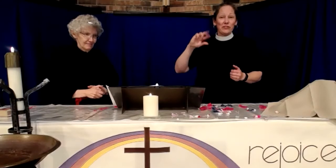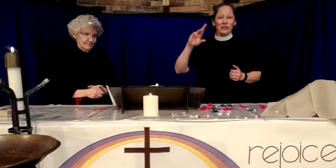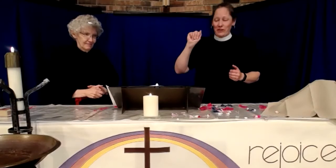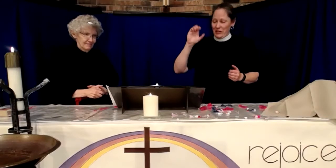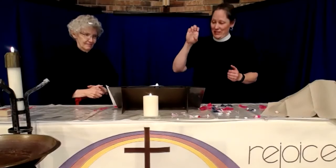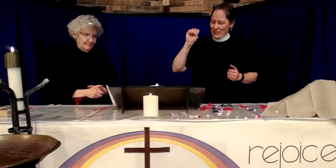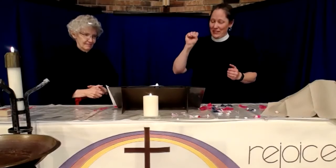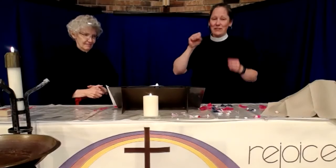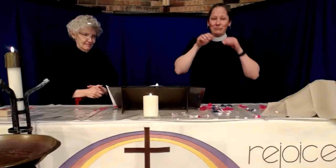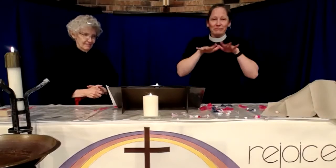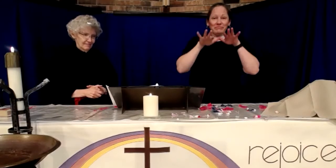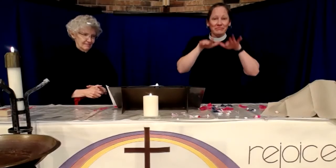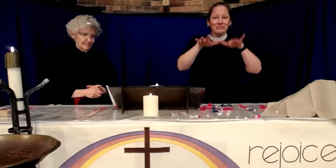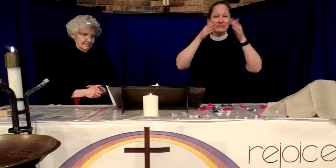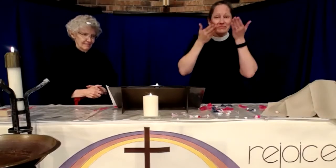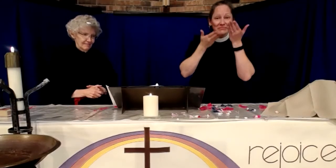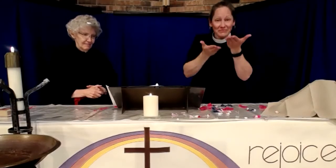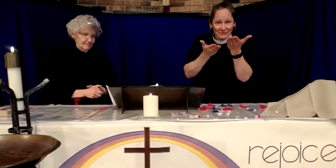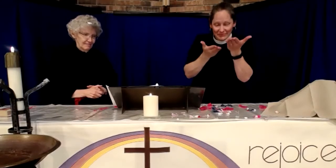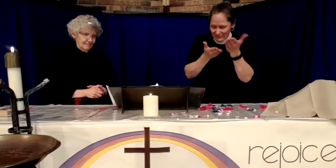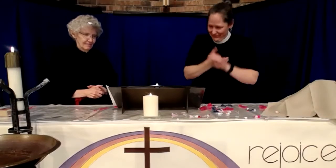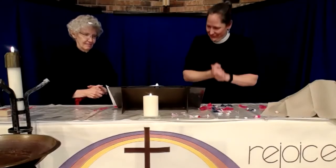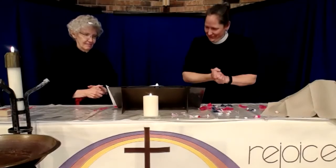The grace of our Lord Jesus Christ,